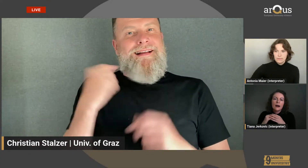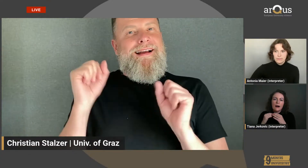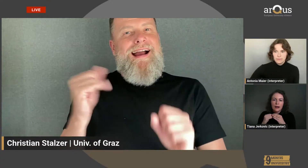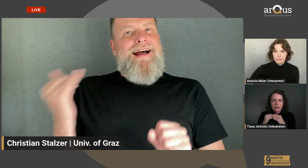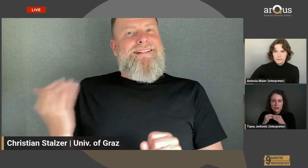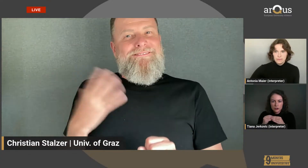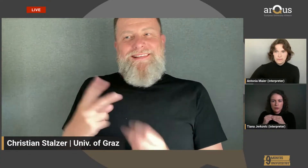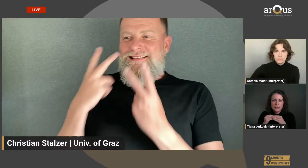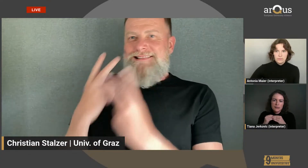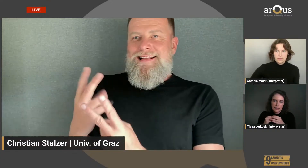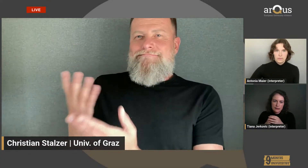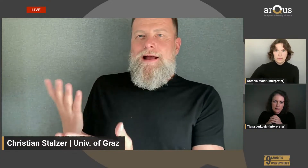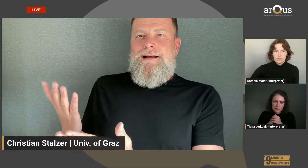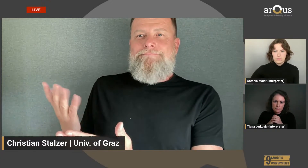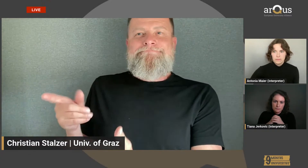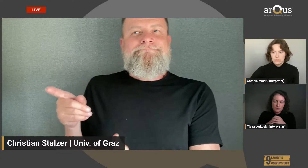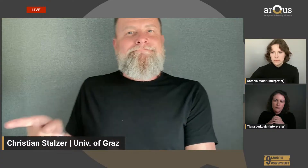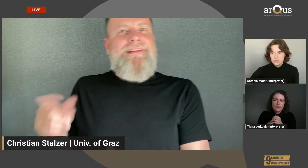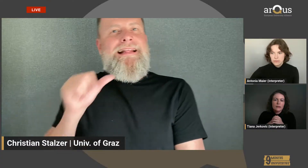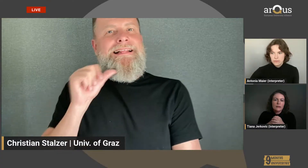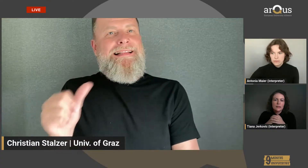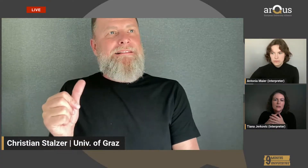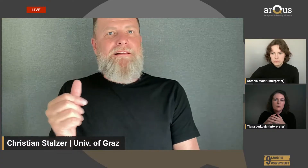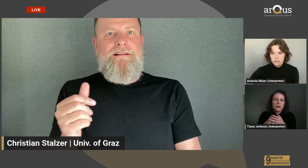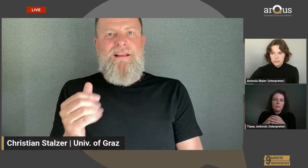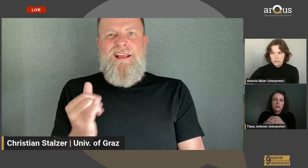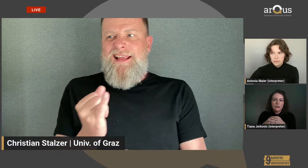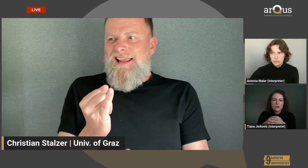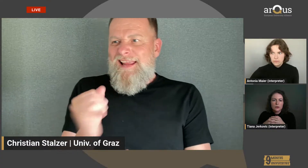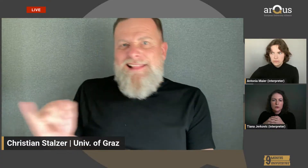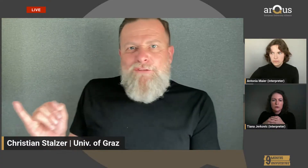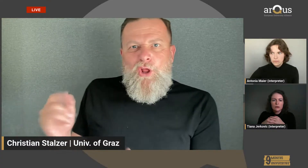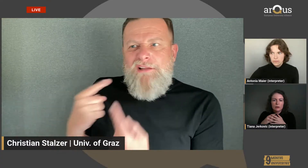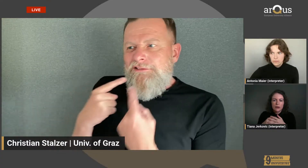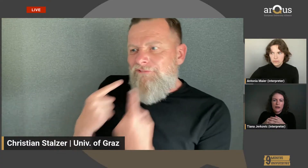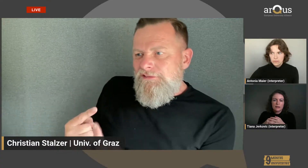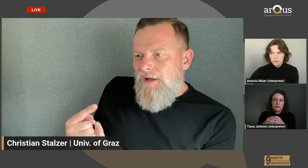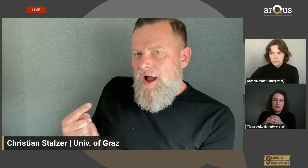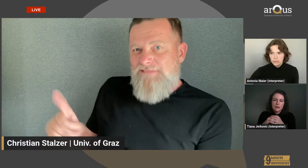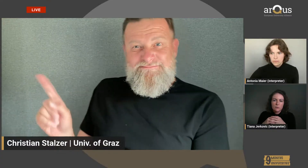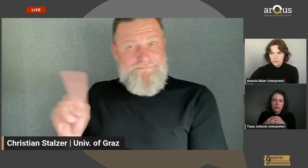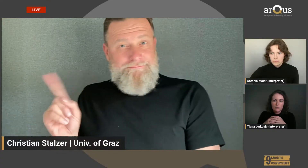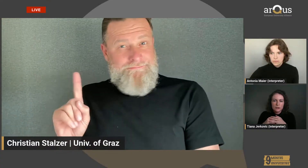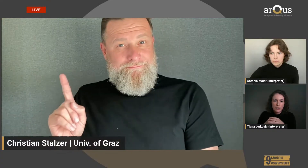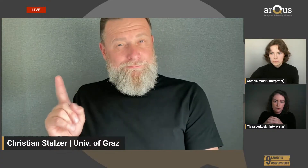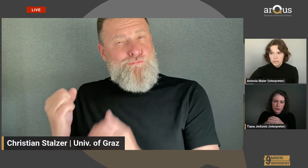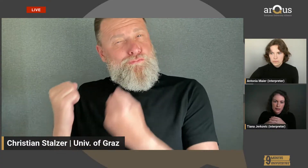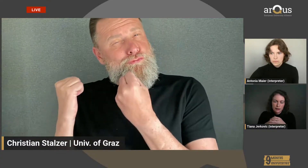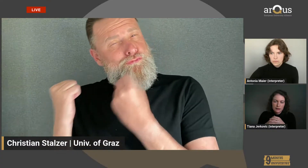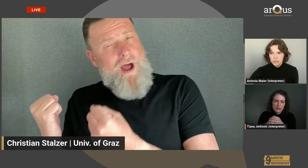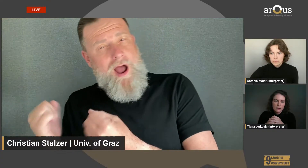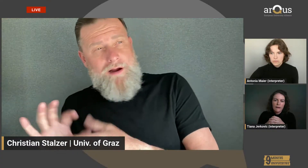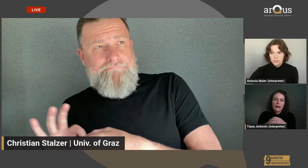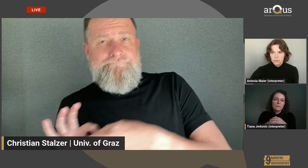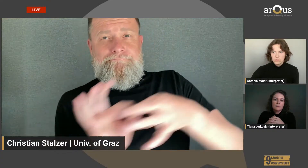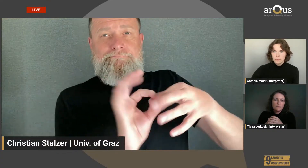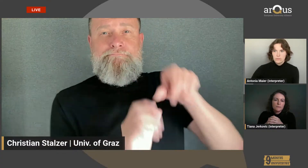we ensure this access? This is what I want to look at, and this is what I want to